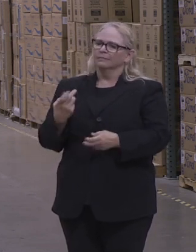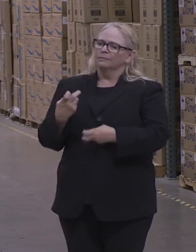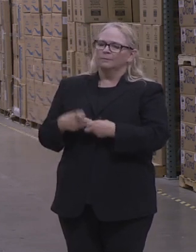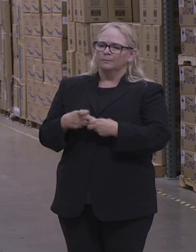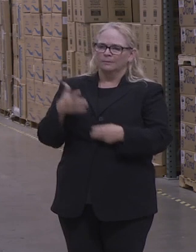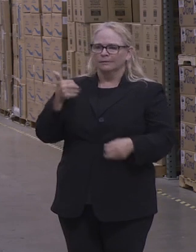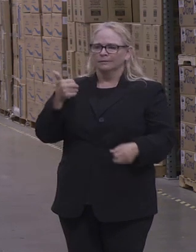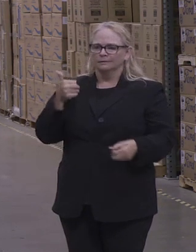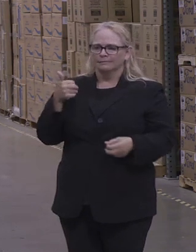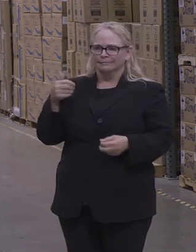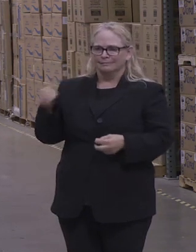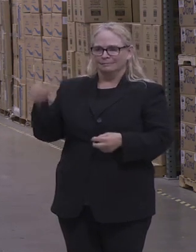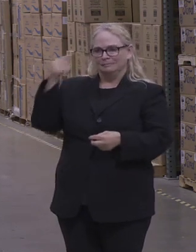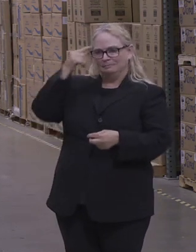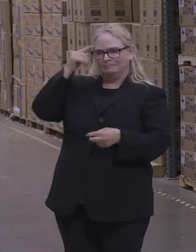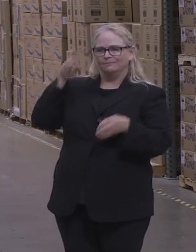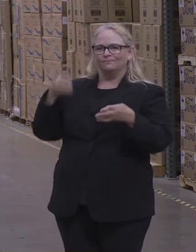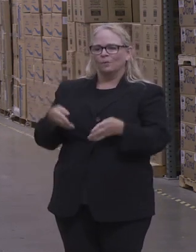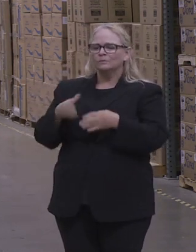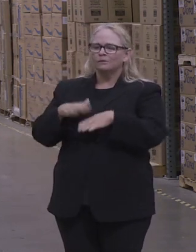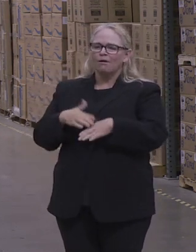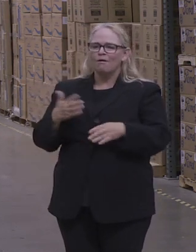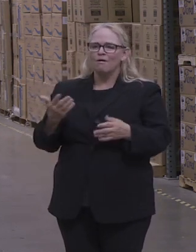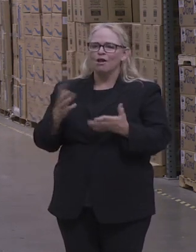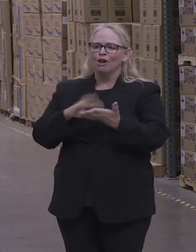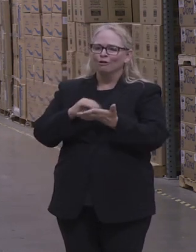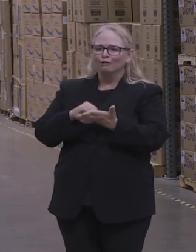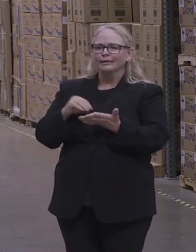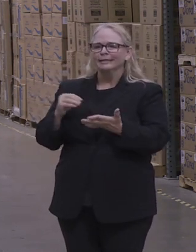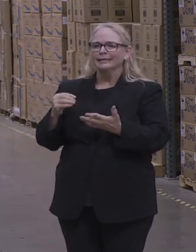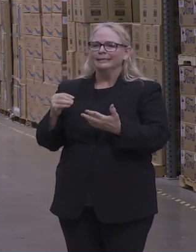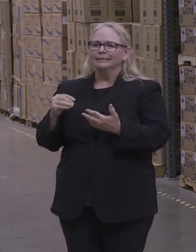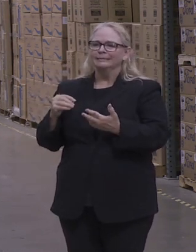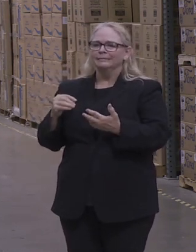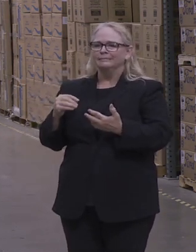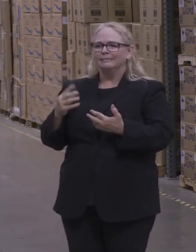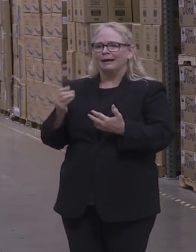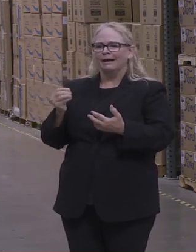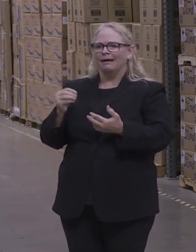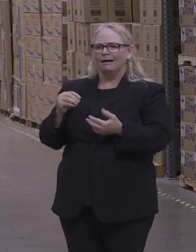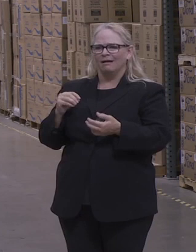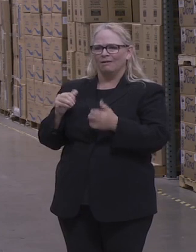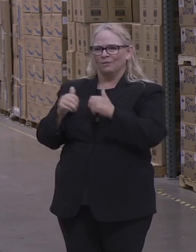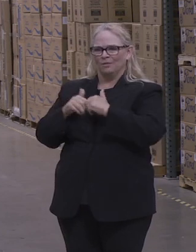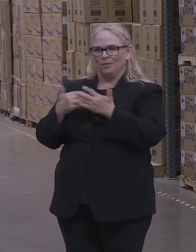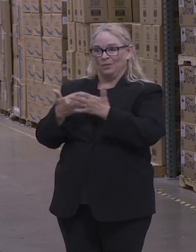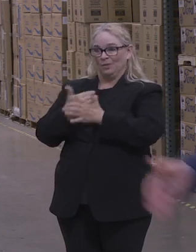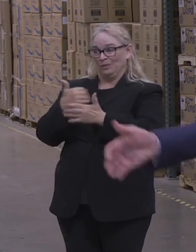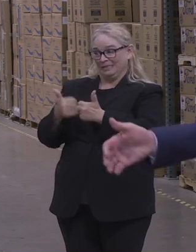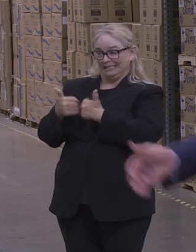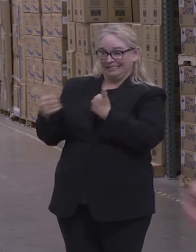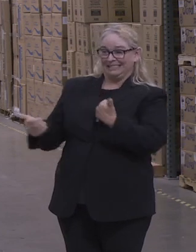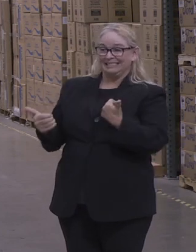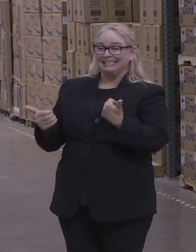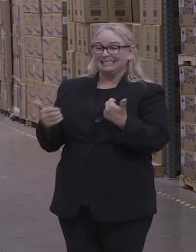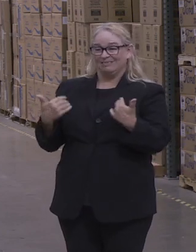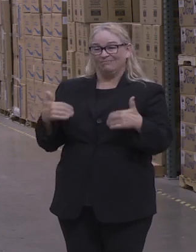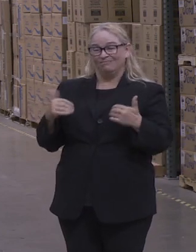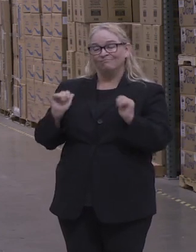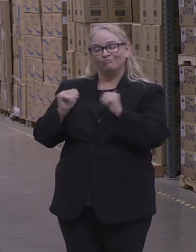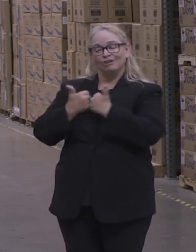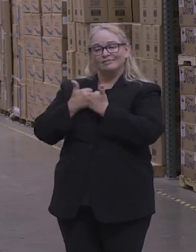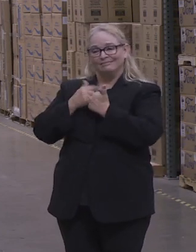attune their minds to what is novel to many of them, and that is distance learning, which is a challenge in